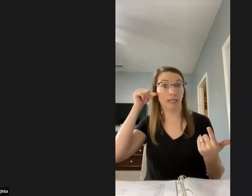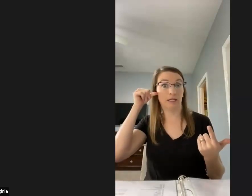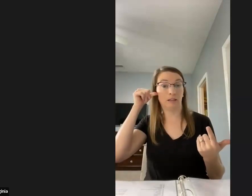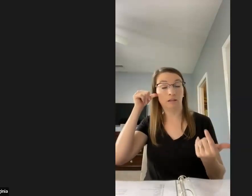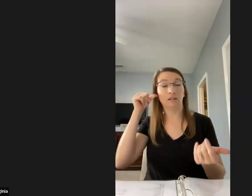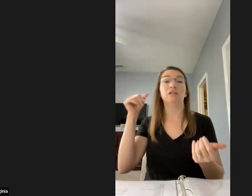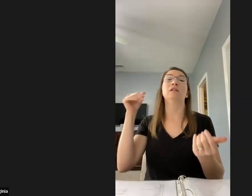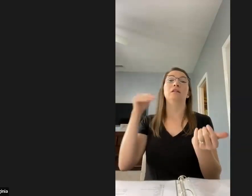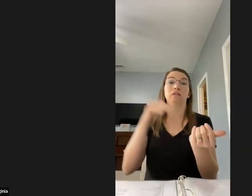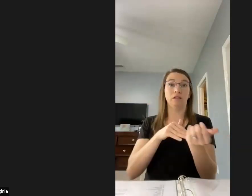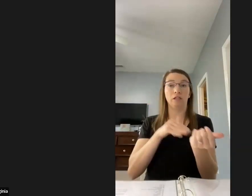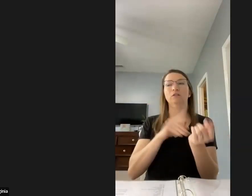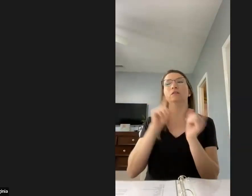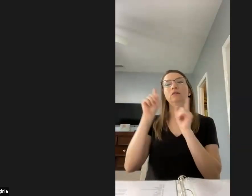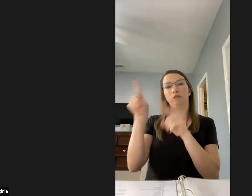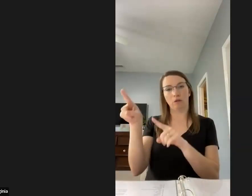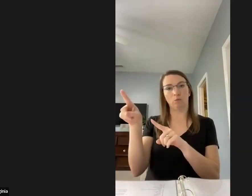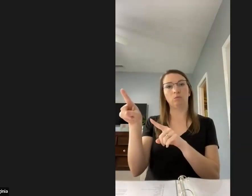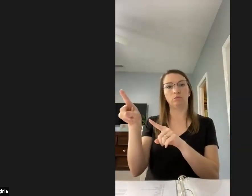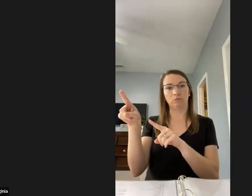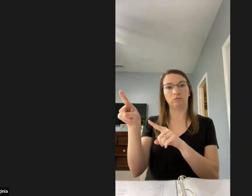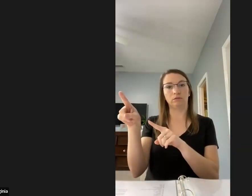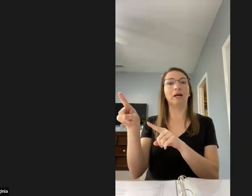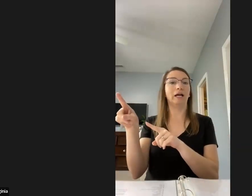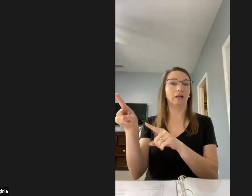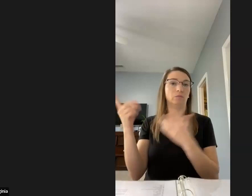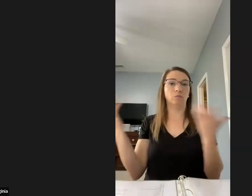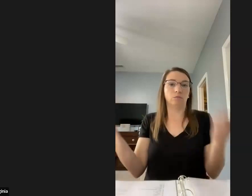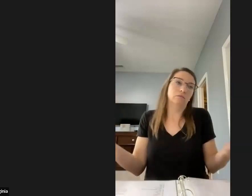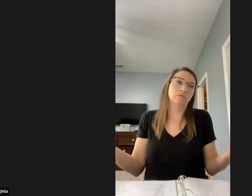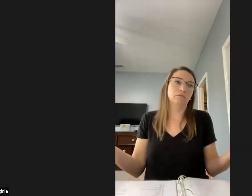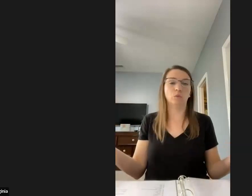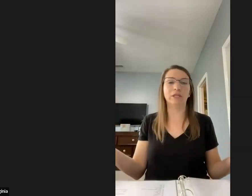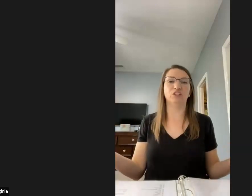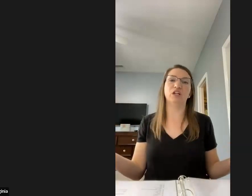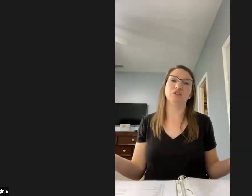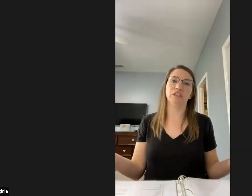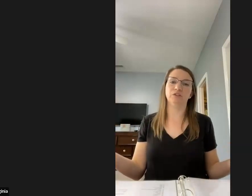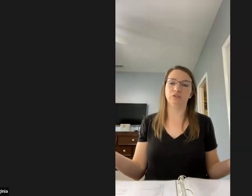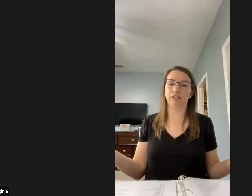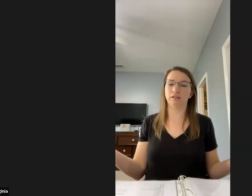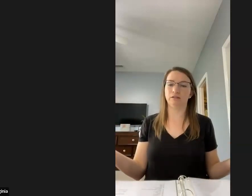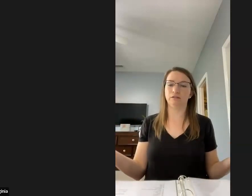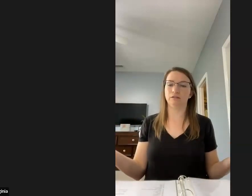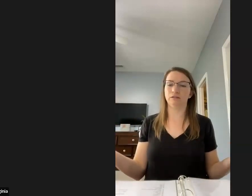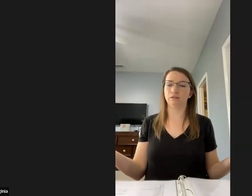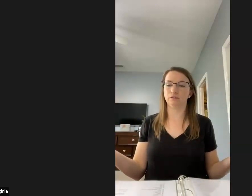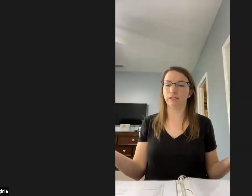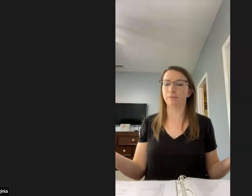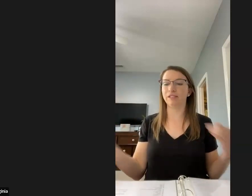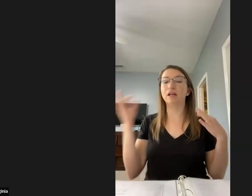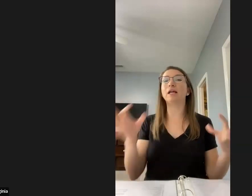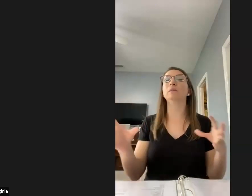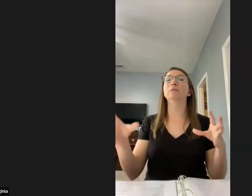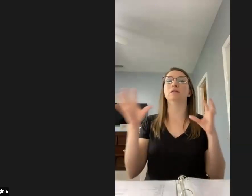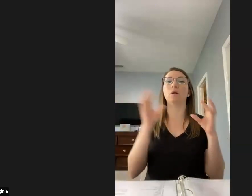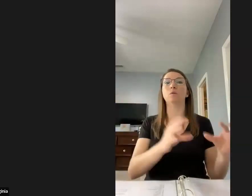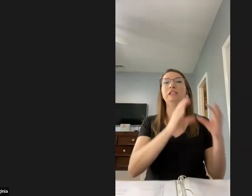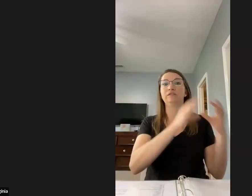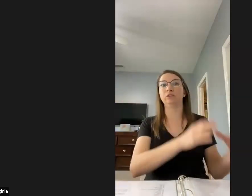yesterday, doctor, go. So I went to the doctor yesterday. Okay, but time is always first